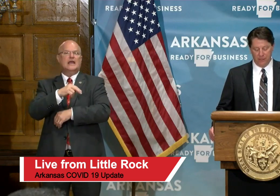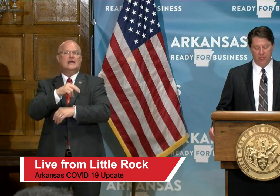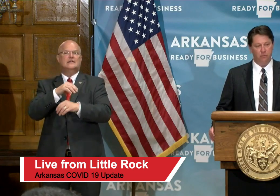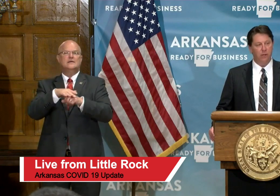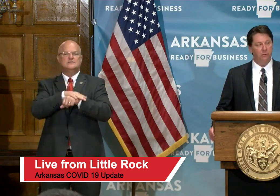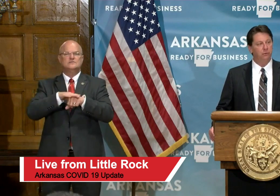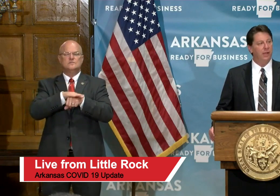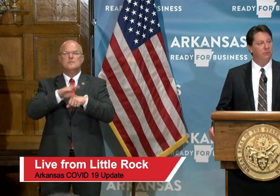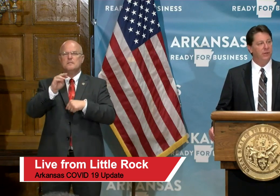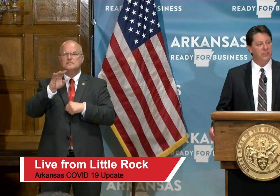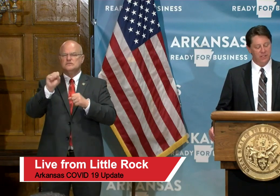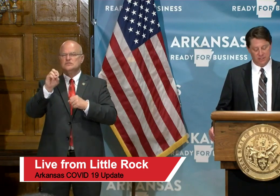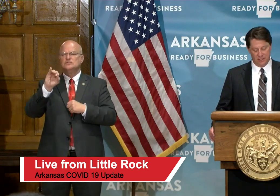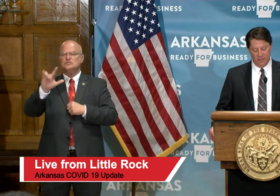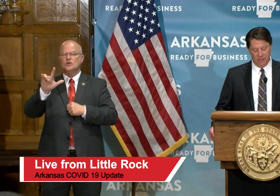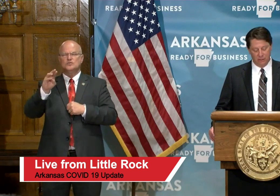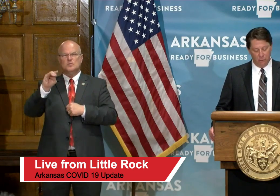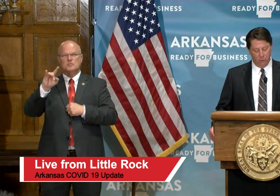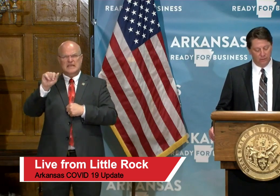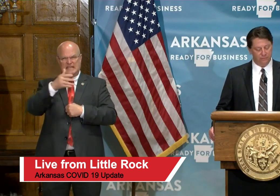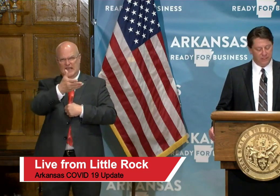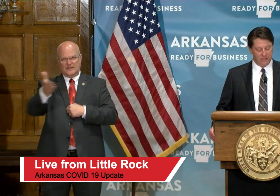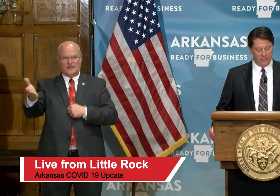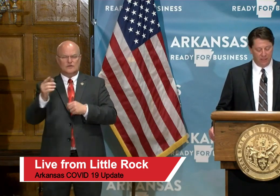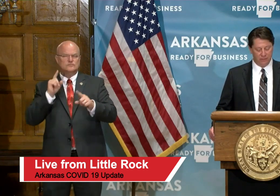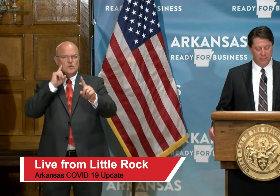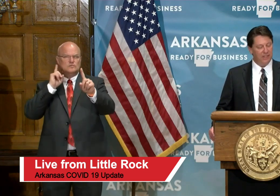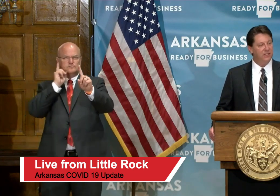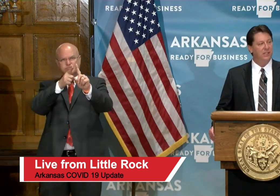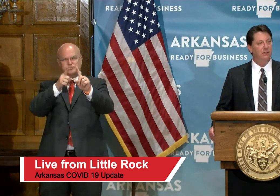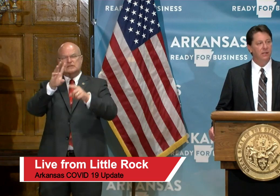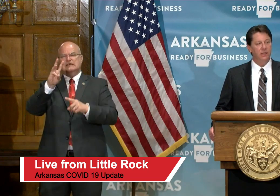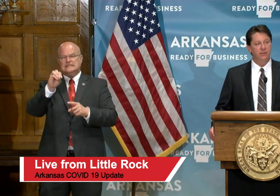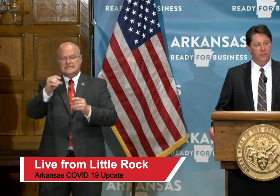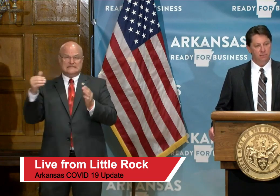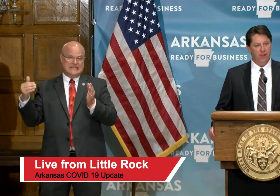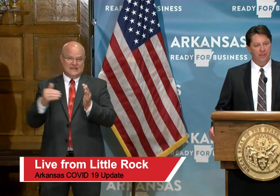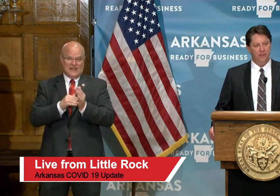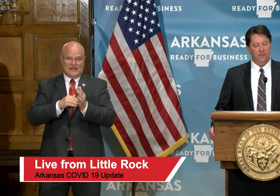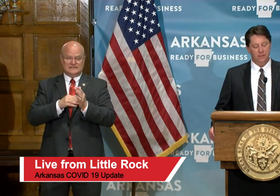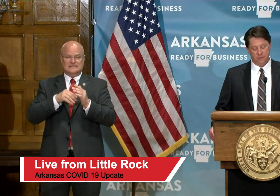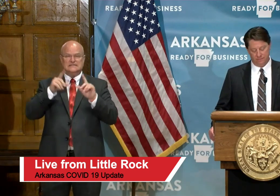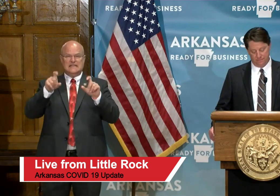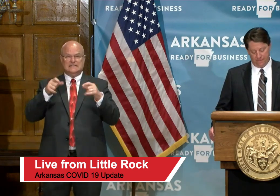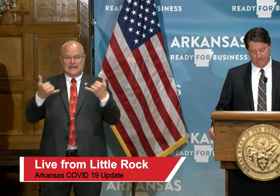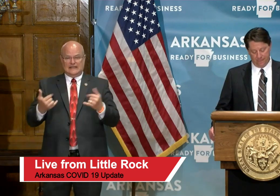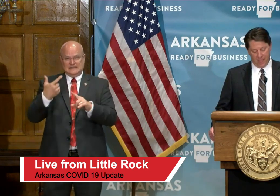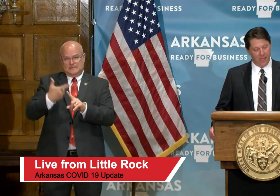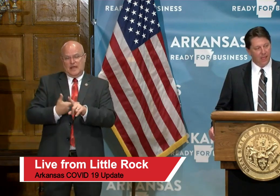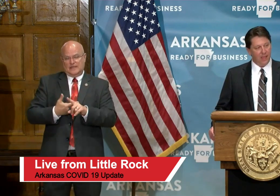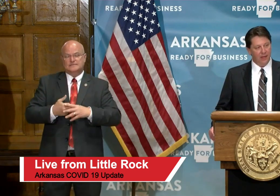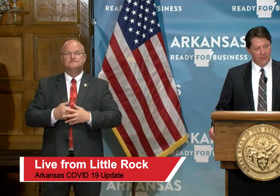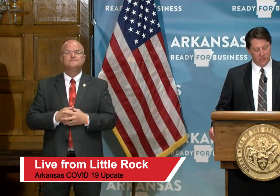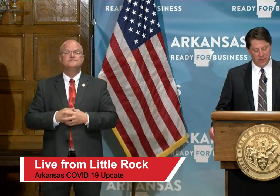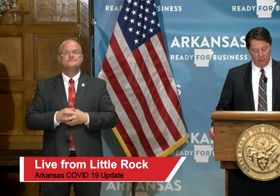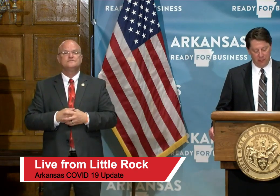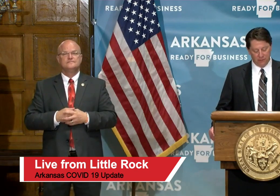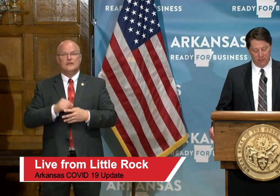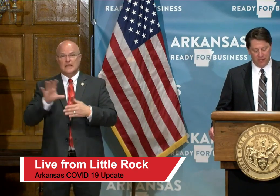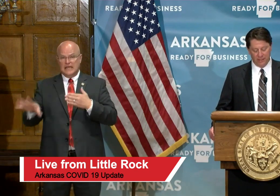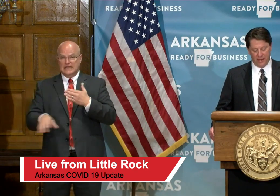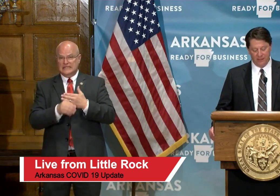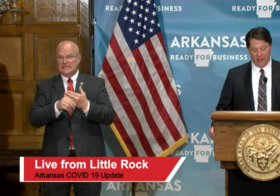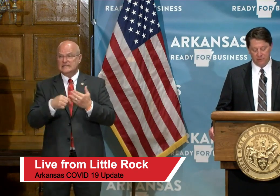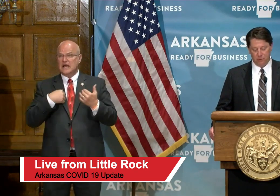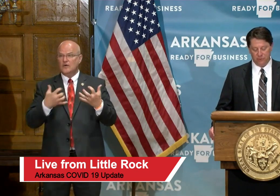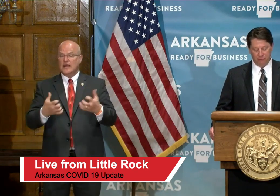media out there as we all strive to reach this goal of 60,000 testing this month. In addition, I would